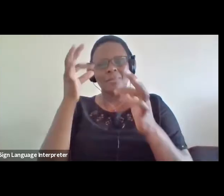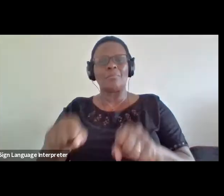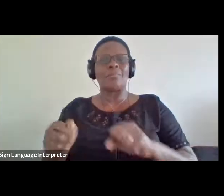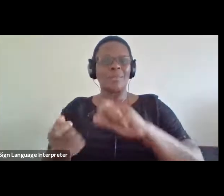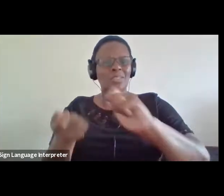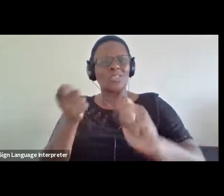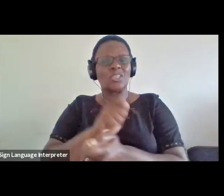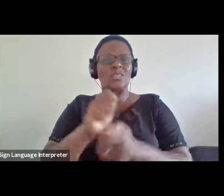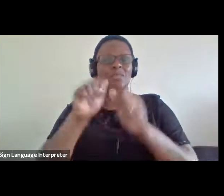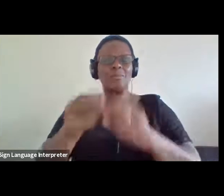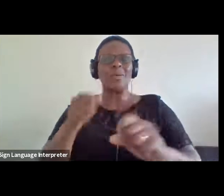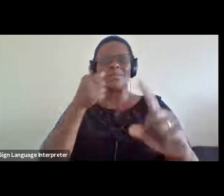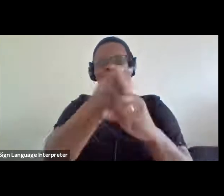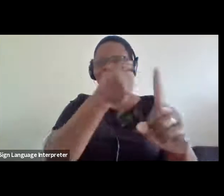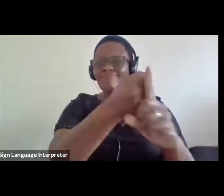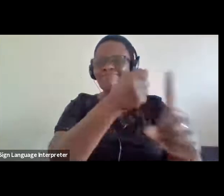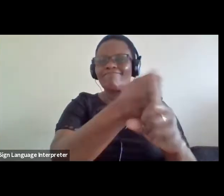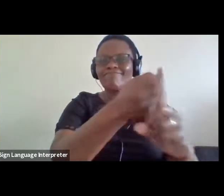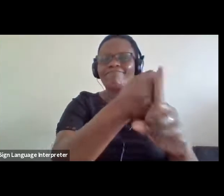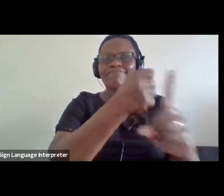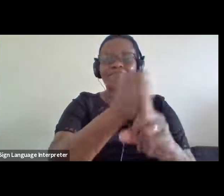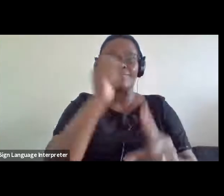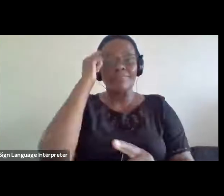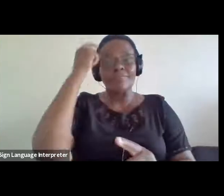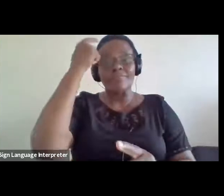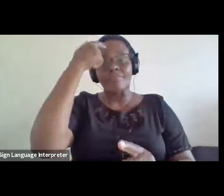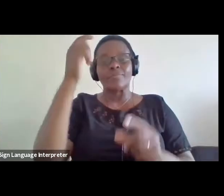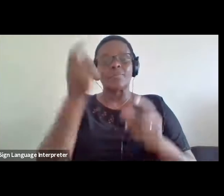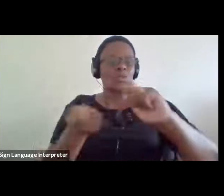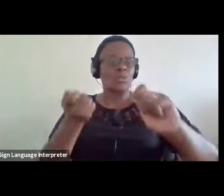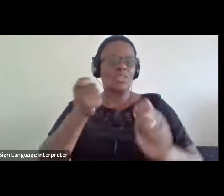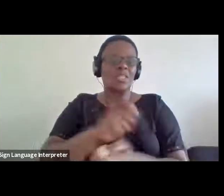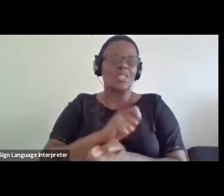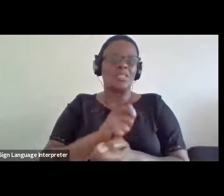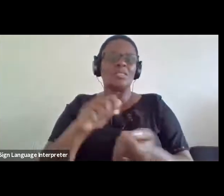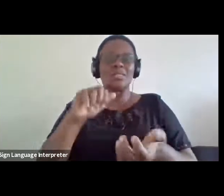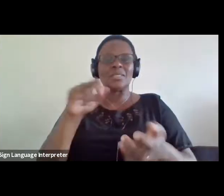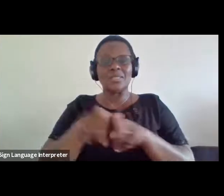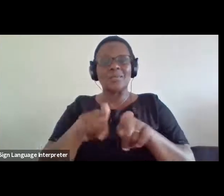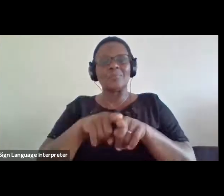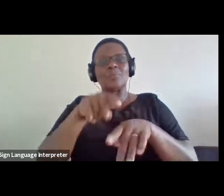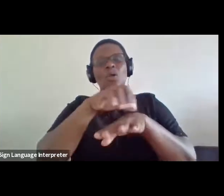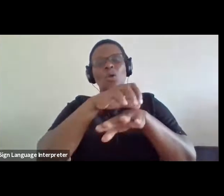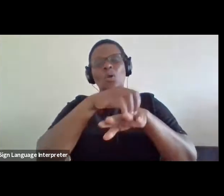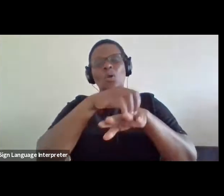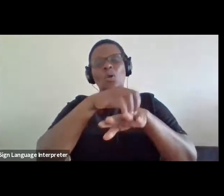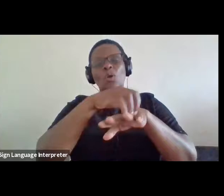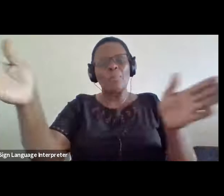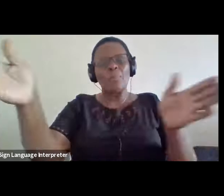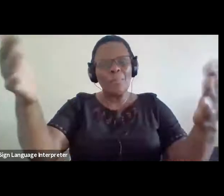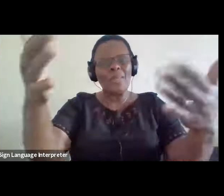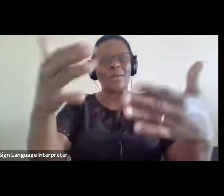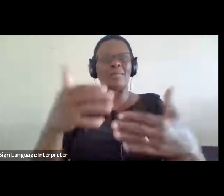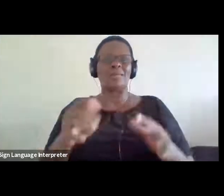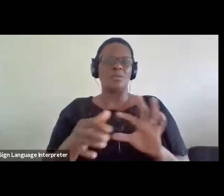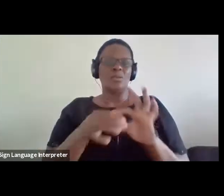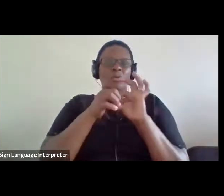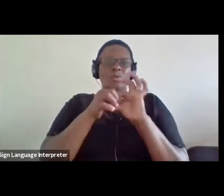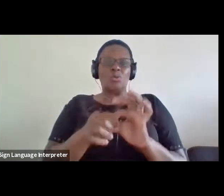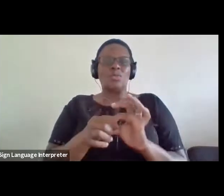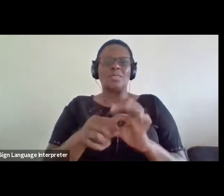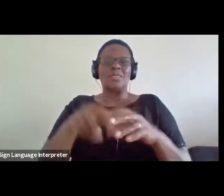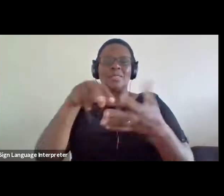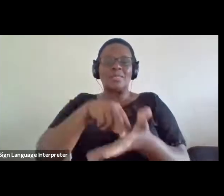come together. Like I said, call for unity and really urge others to do the same. Not isolate and